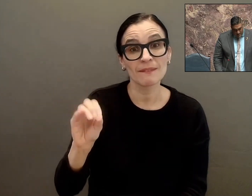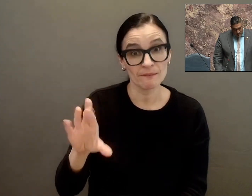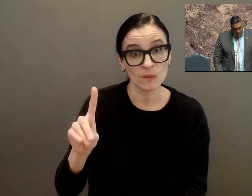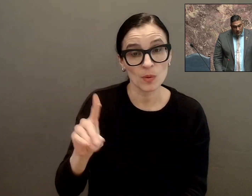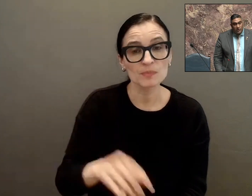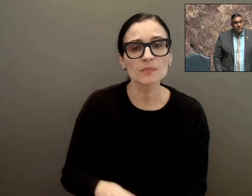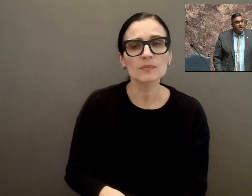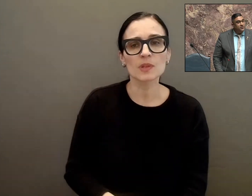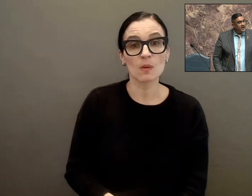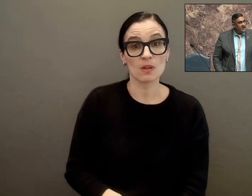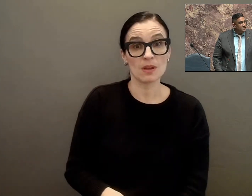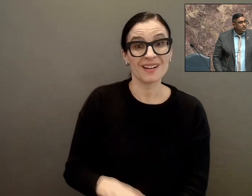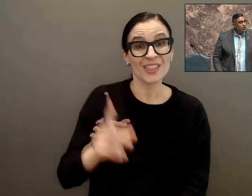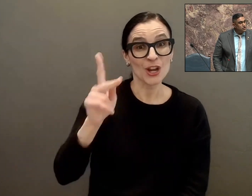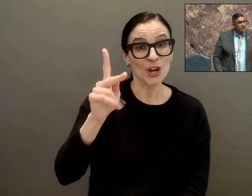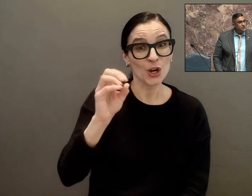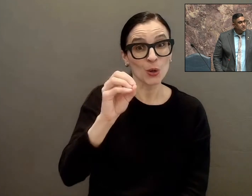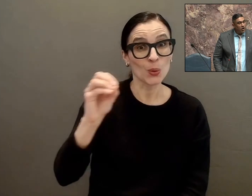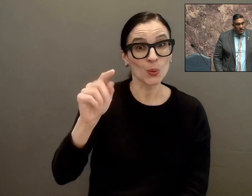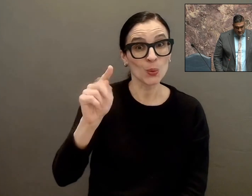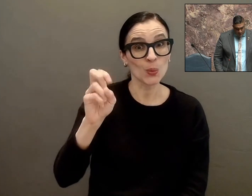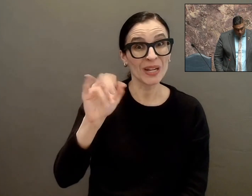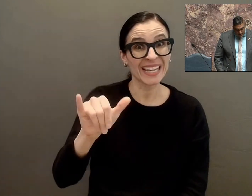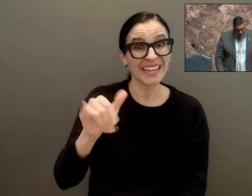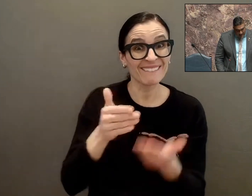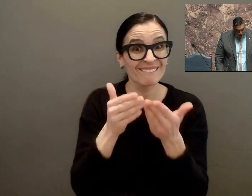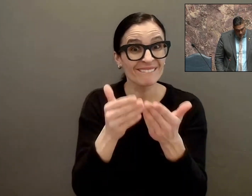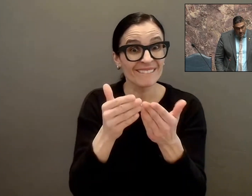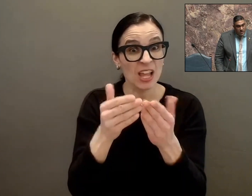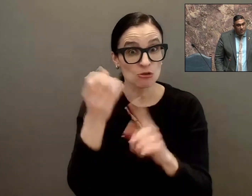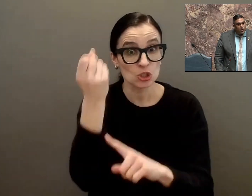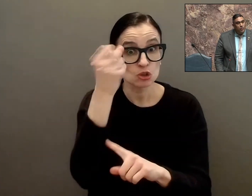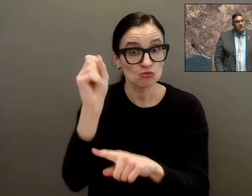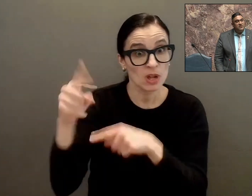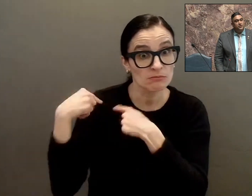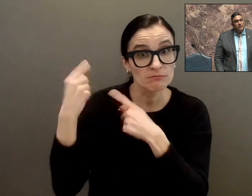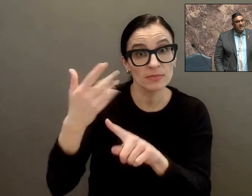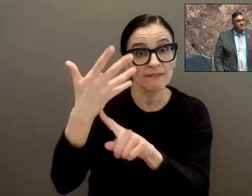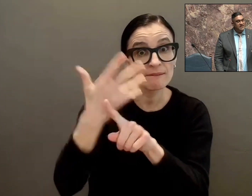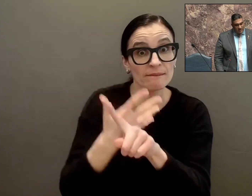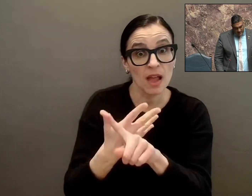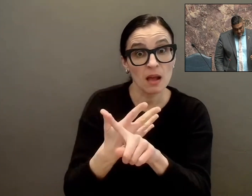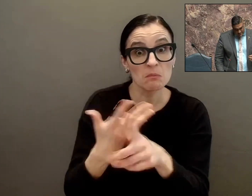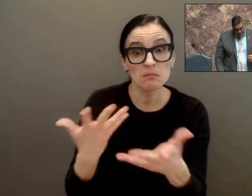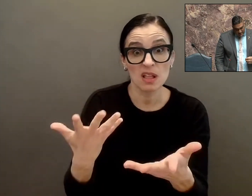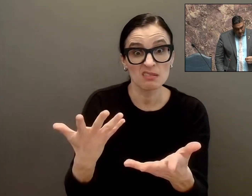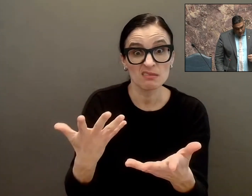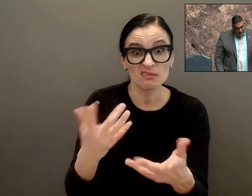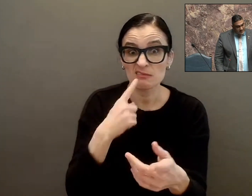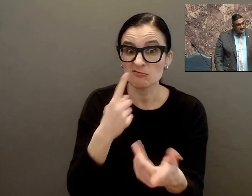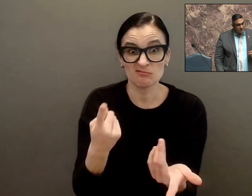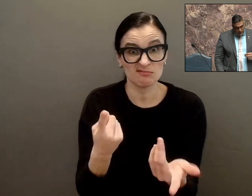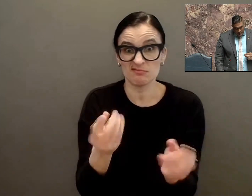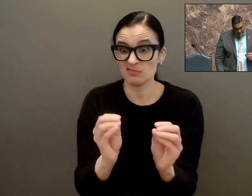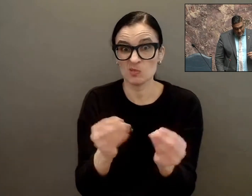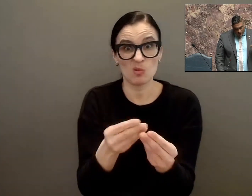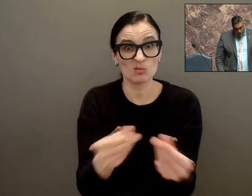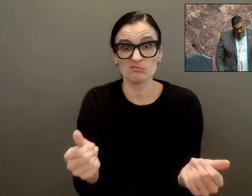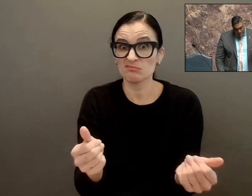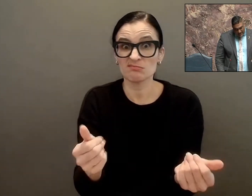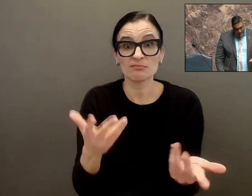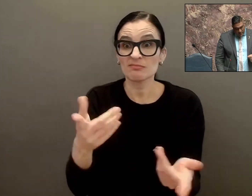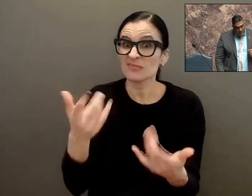resolution. We learned the other day negotiation talks have broken down. There are only 3 sailings for these communities